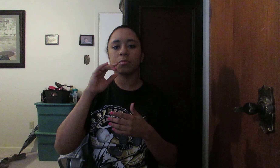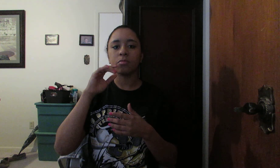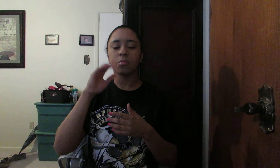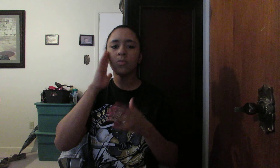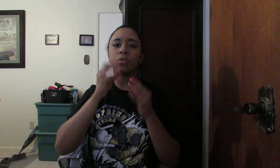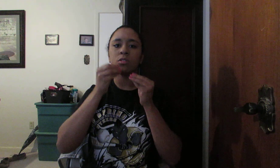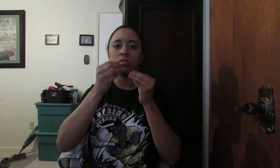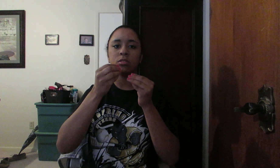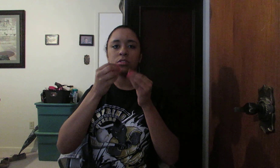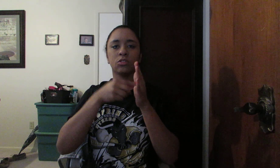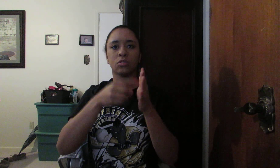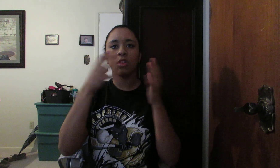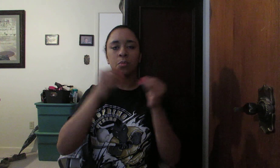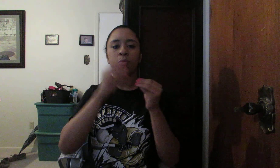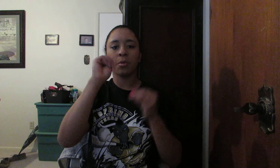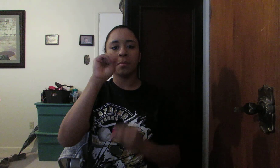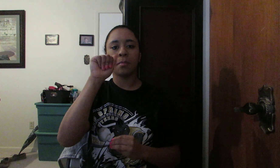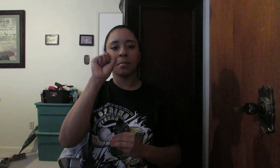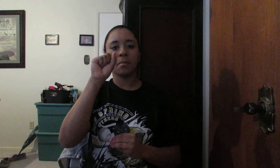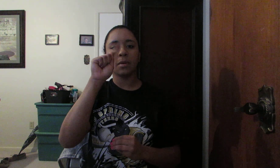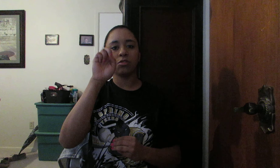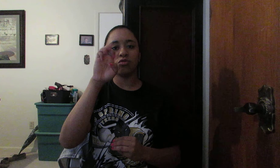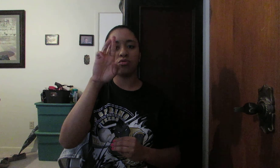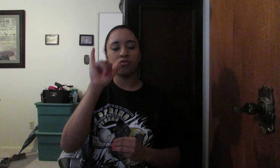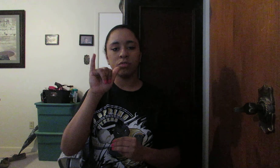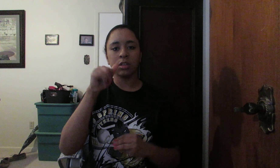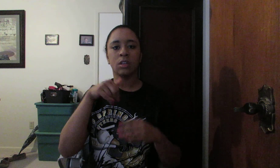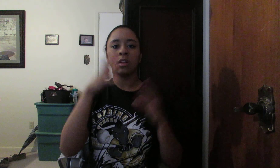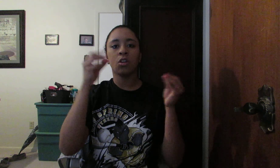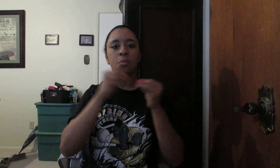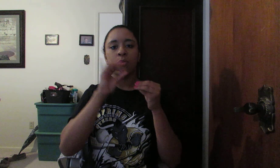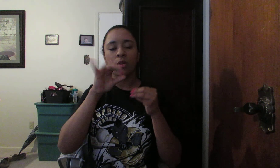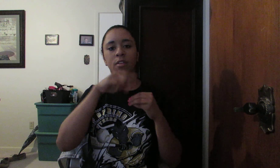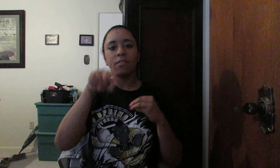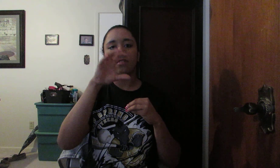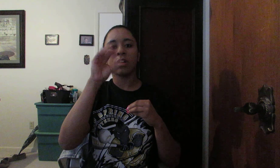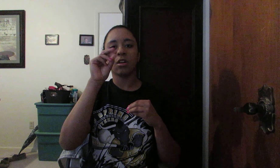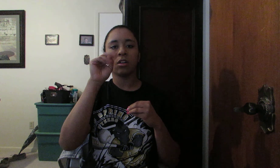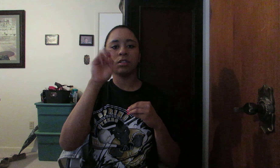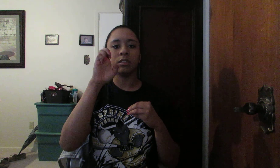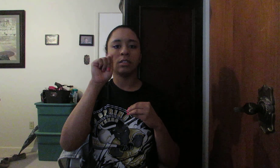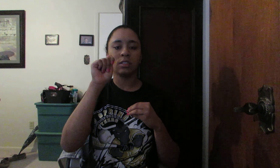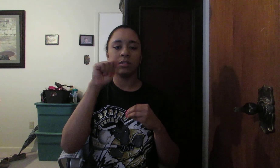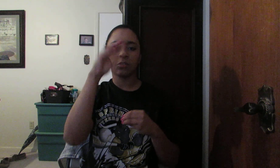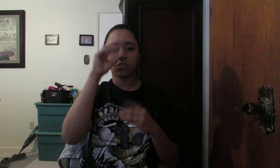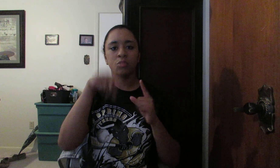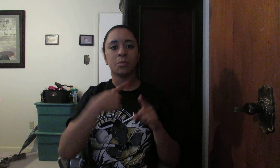more mastery in a lot more of the core content we're going to be learning about. So what I